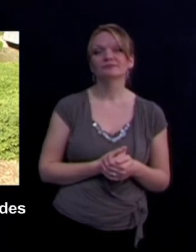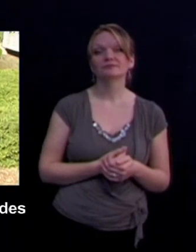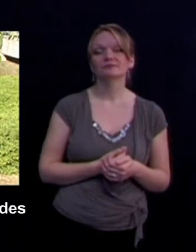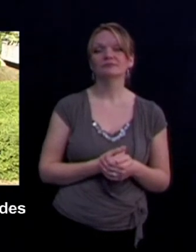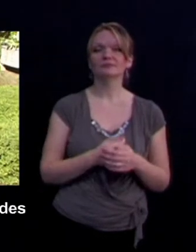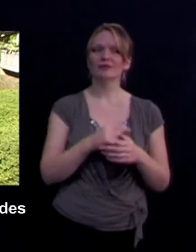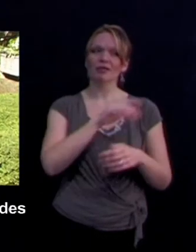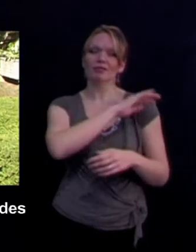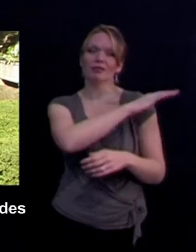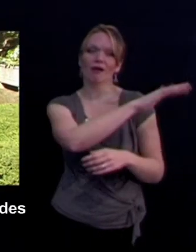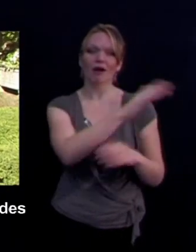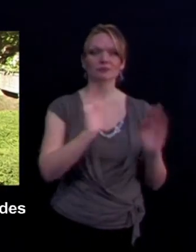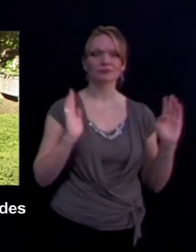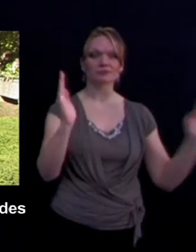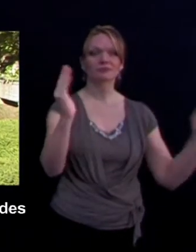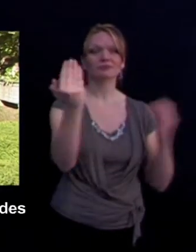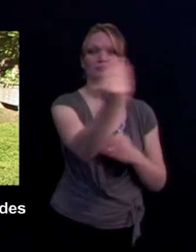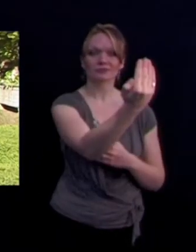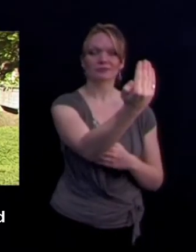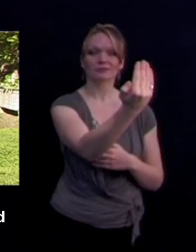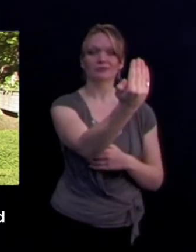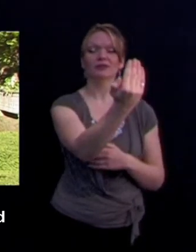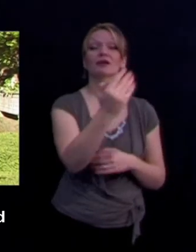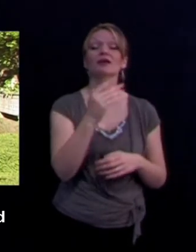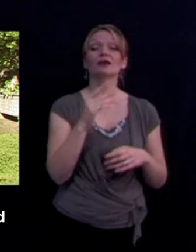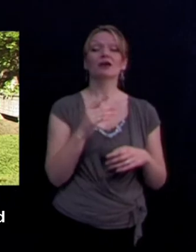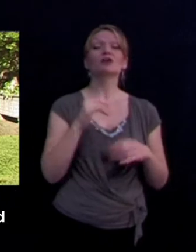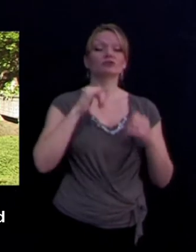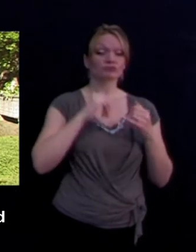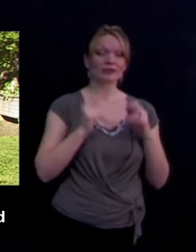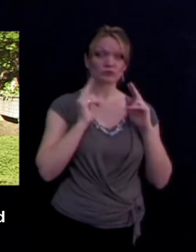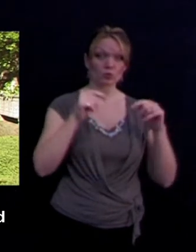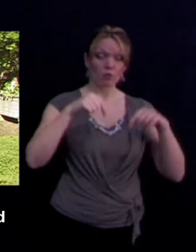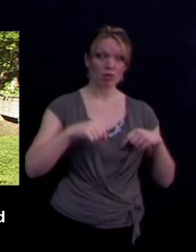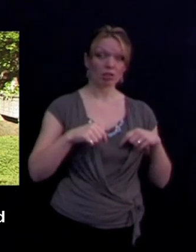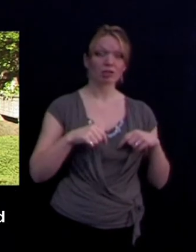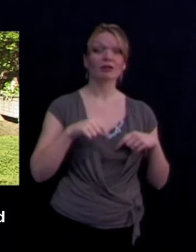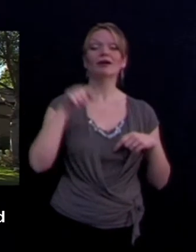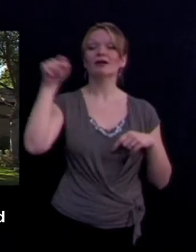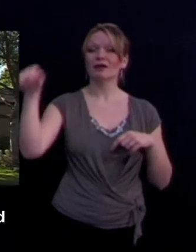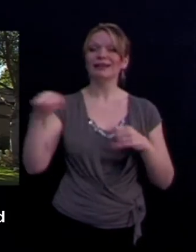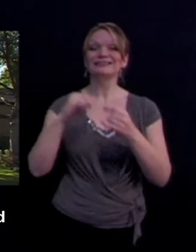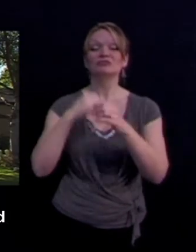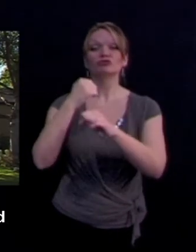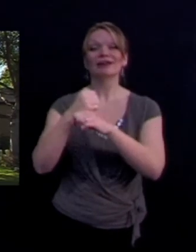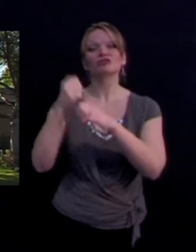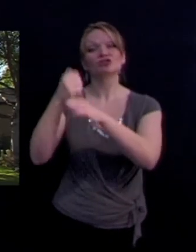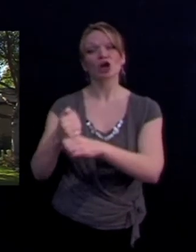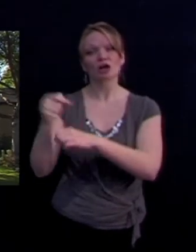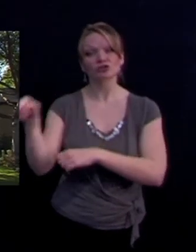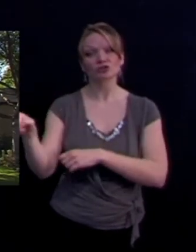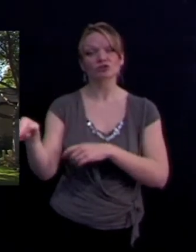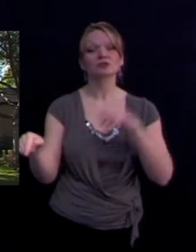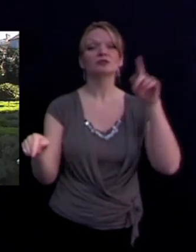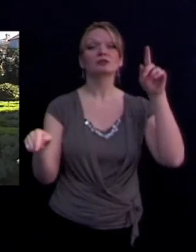The garden is enclosed on all four sides by Strangers' Hall, St Gregory's Church at the far end, Strangers'